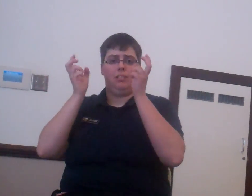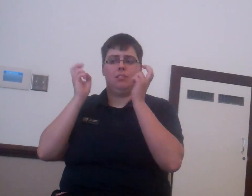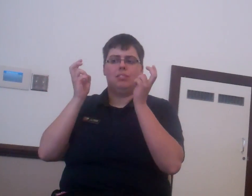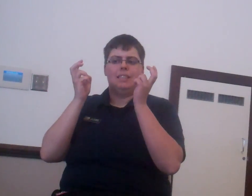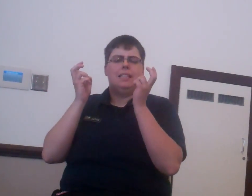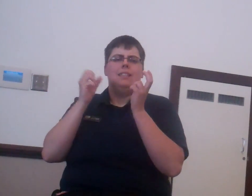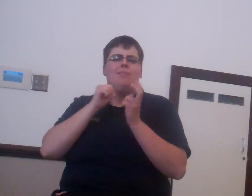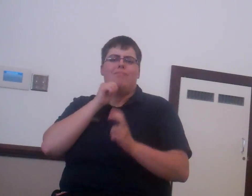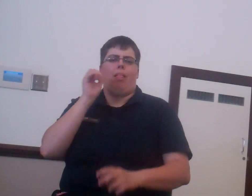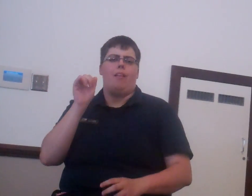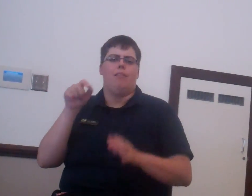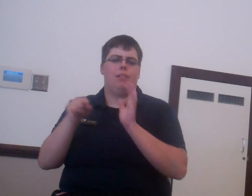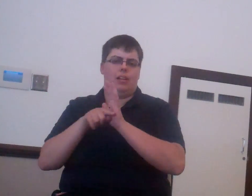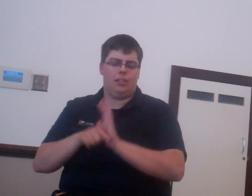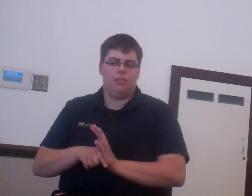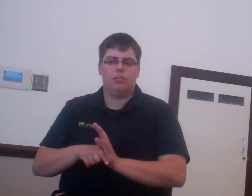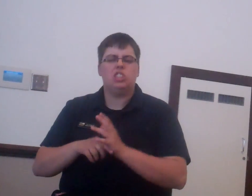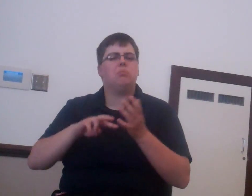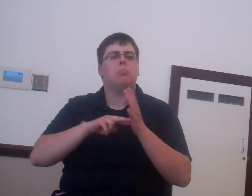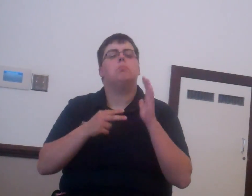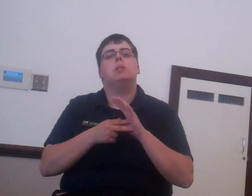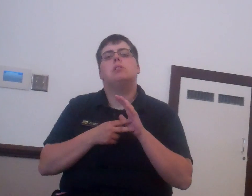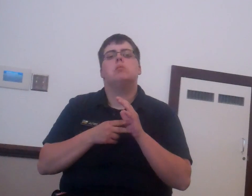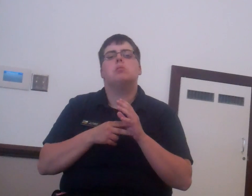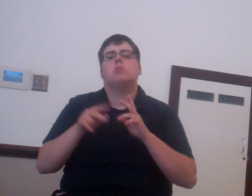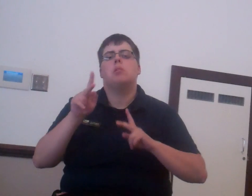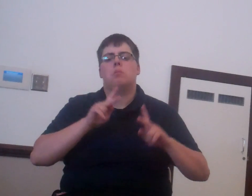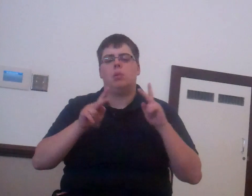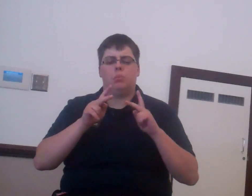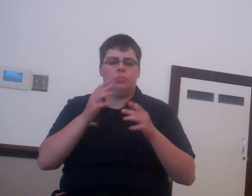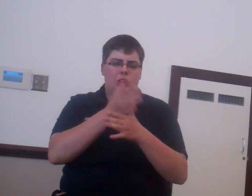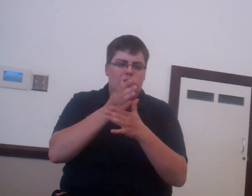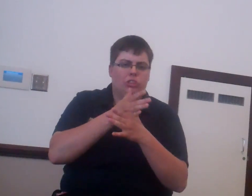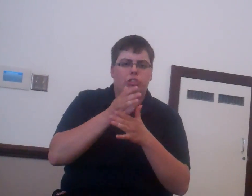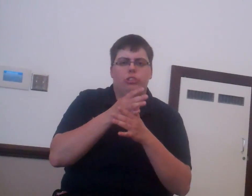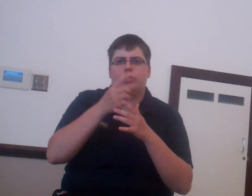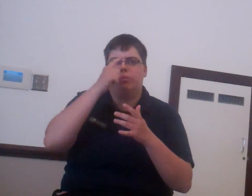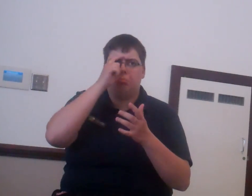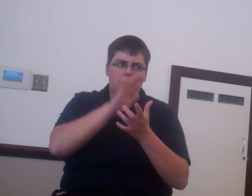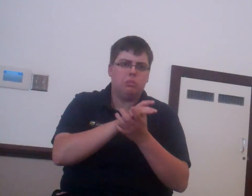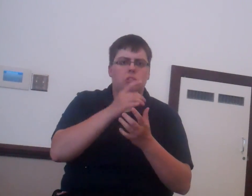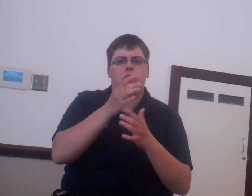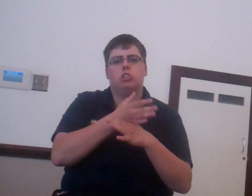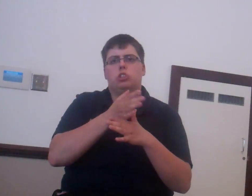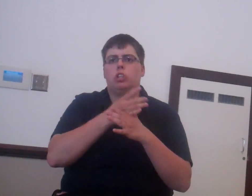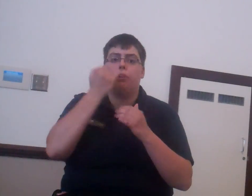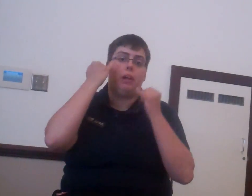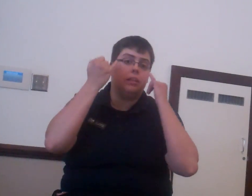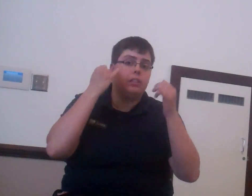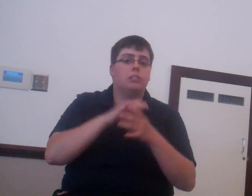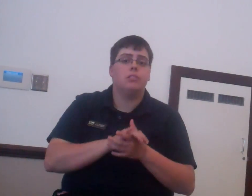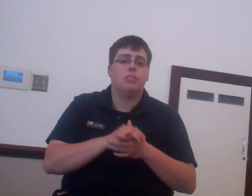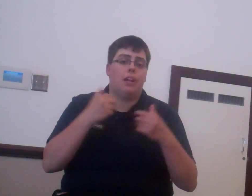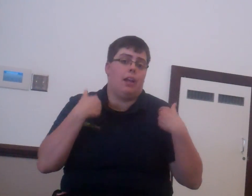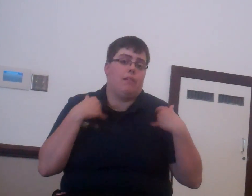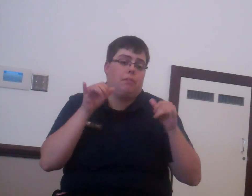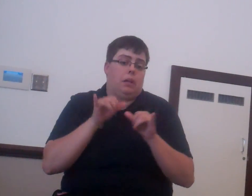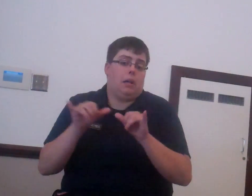lot, and share a lot in common. And workplace cliques could be a good thing or could be a bad